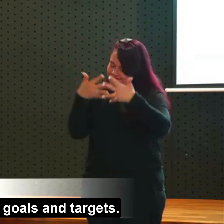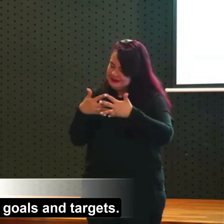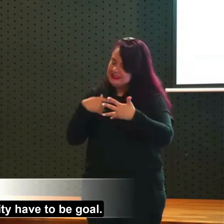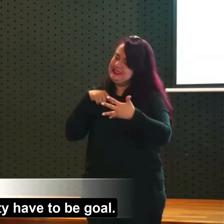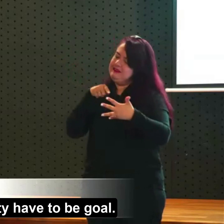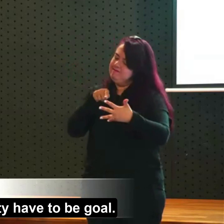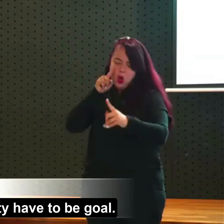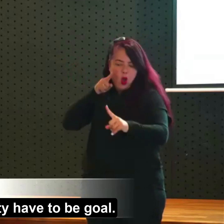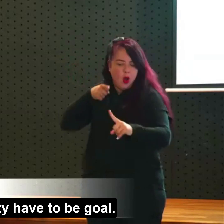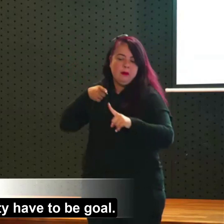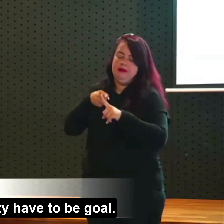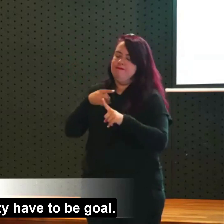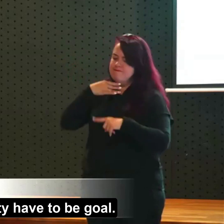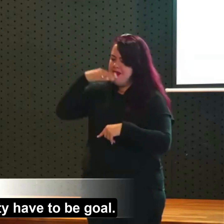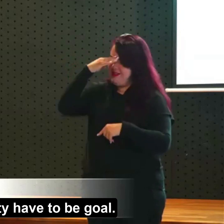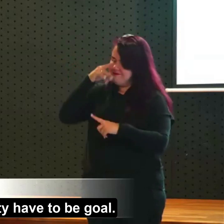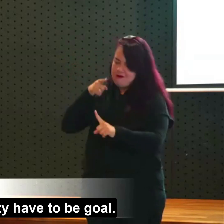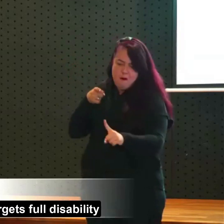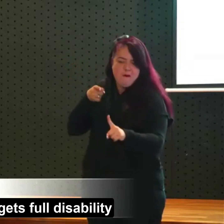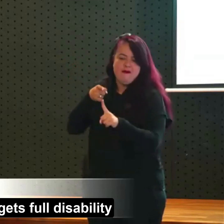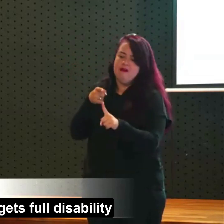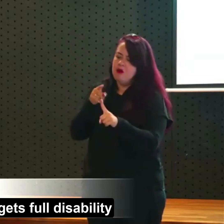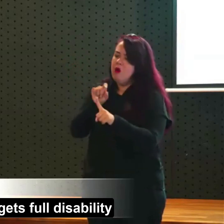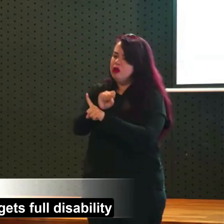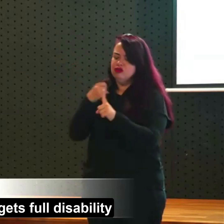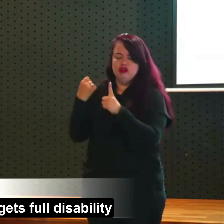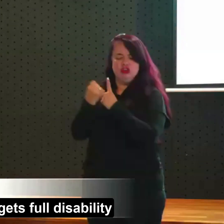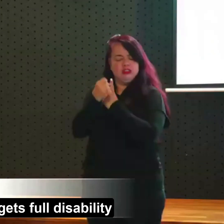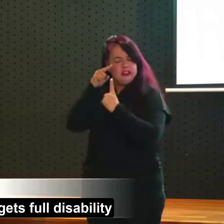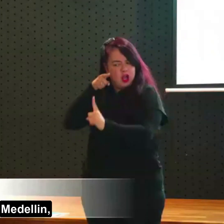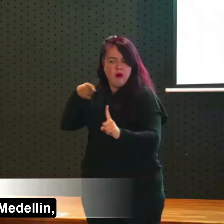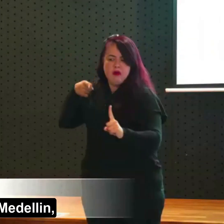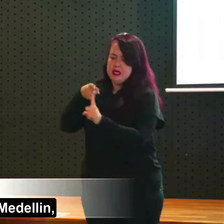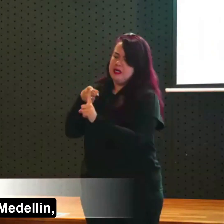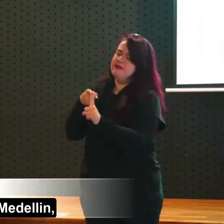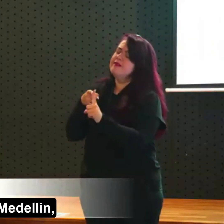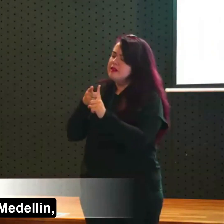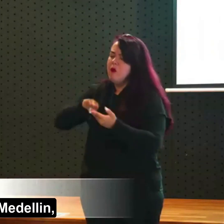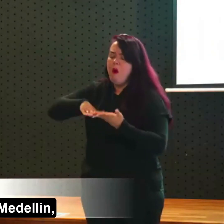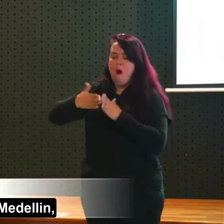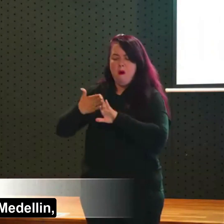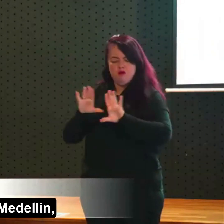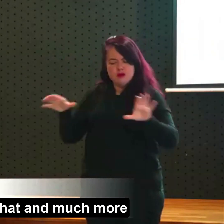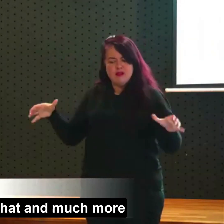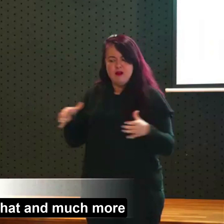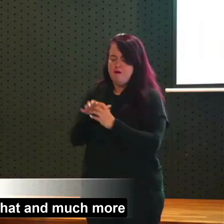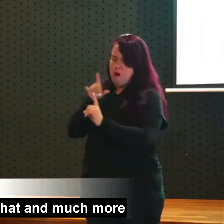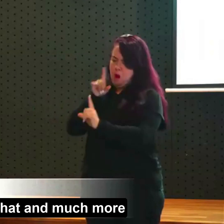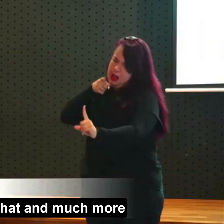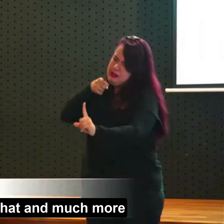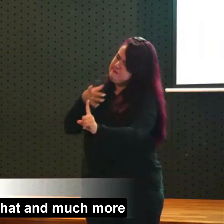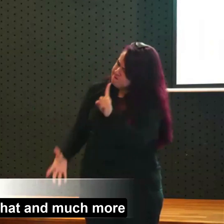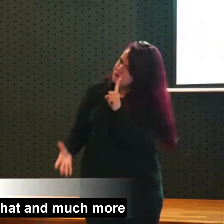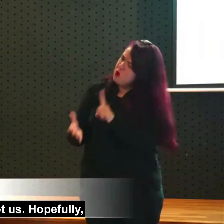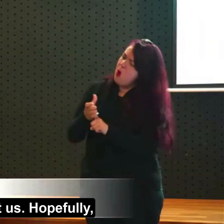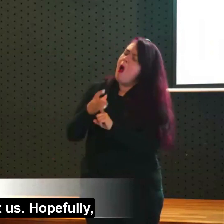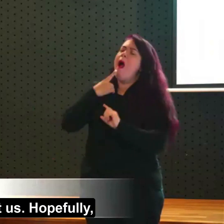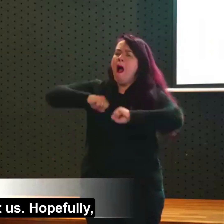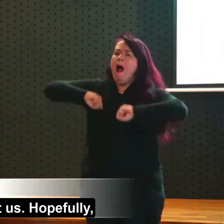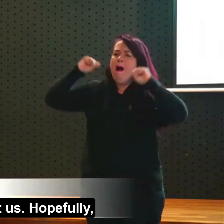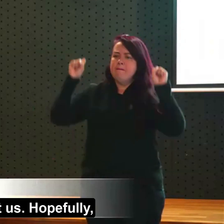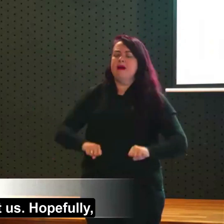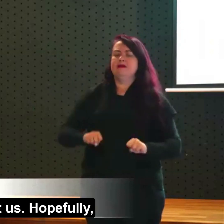goals and targets for the city, have to be goals and targets for the society. Medellín, we can do that and much